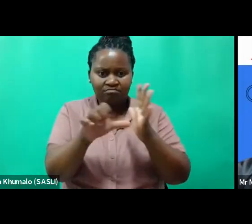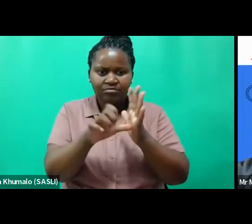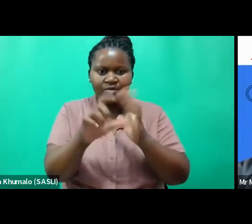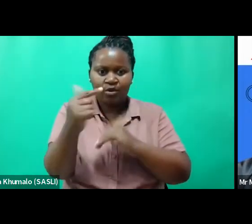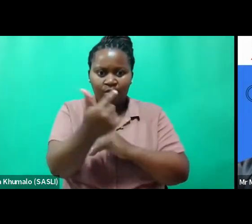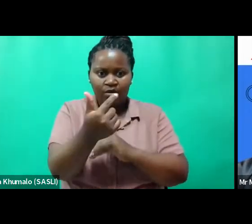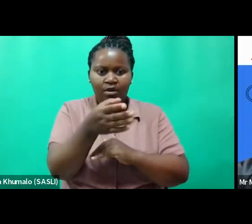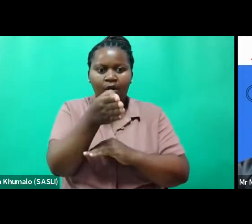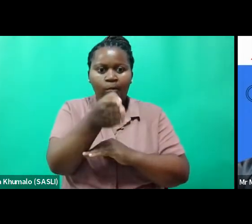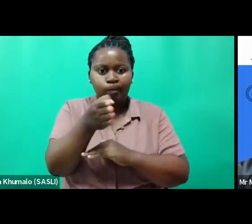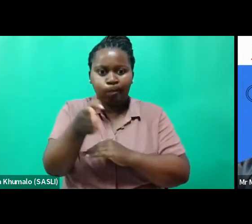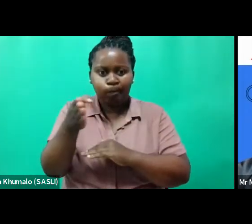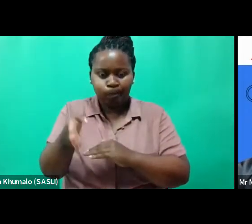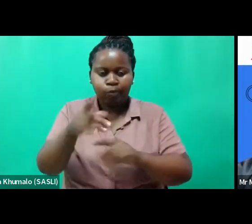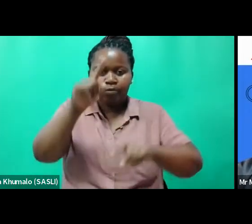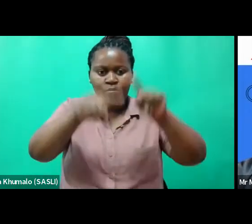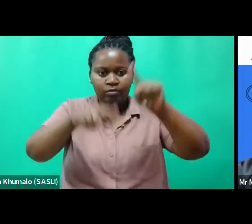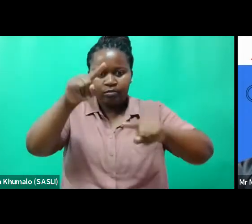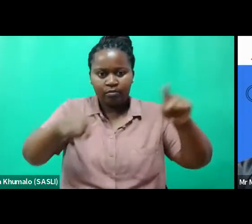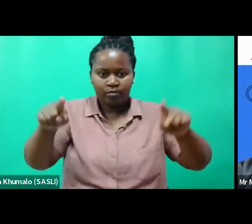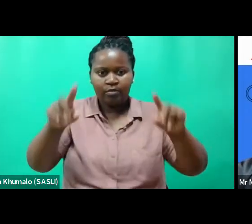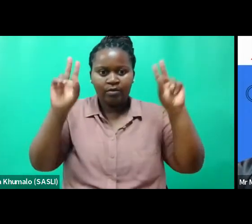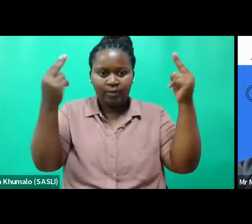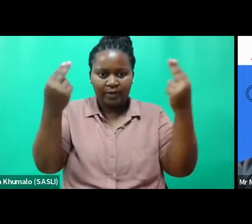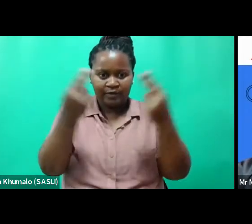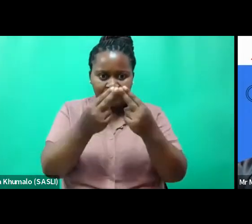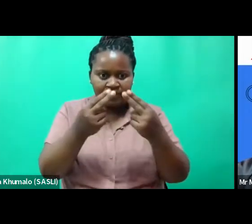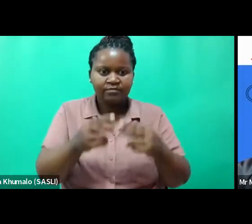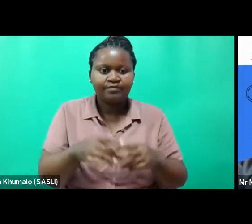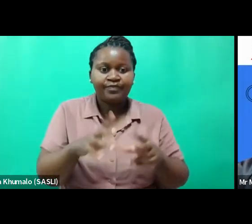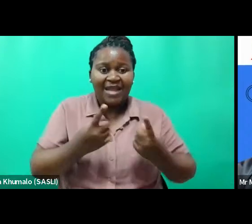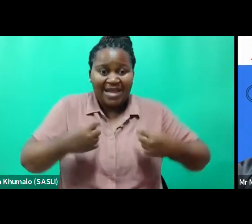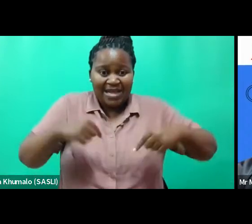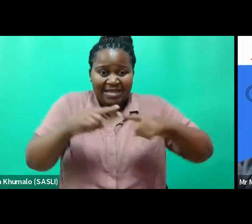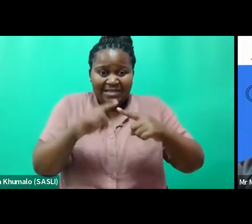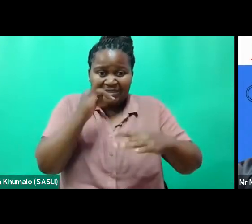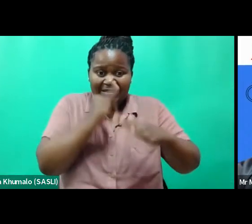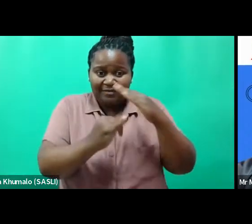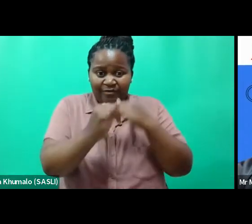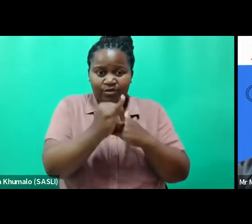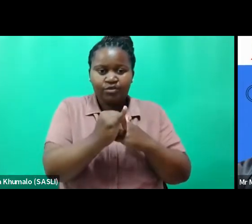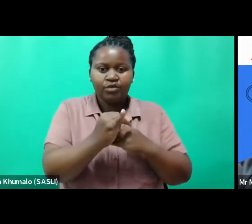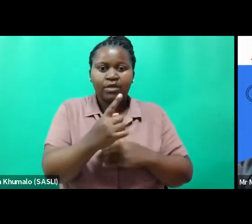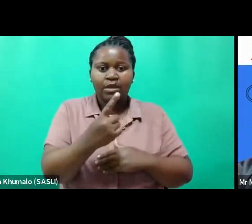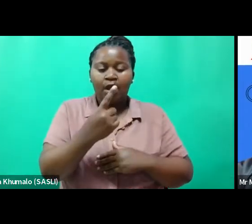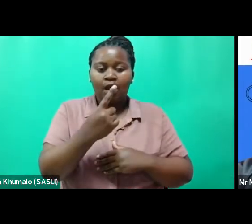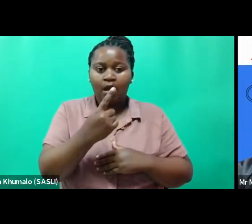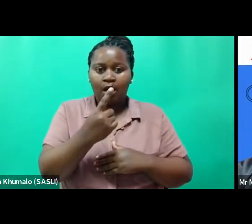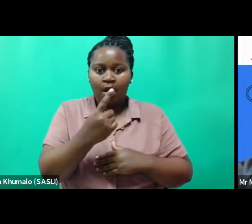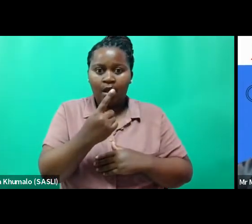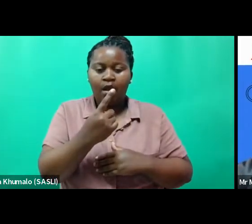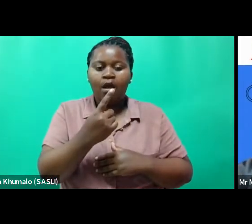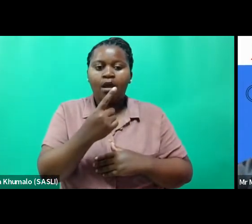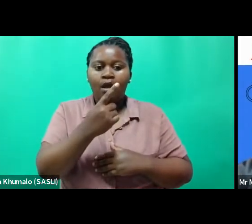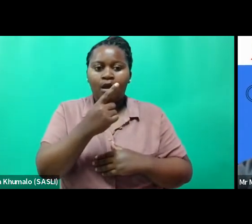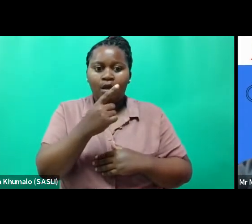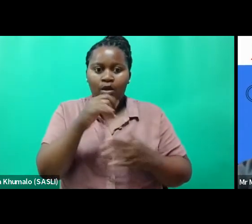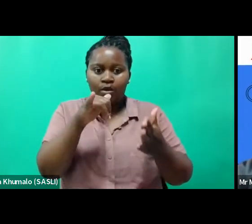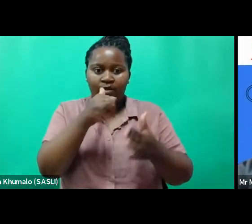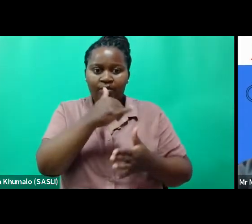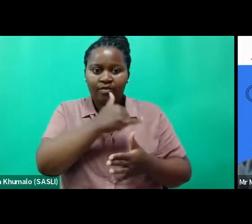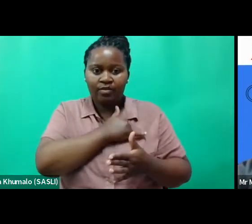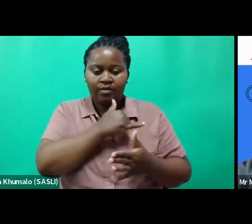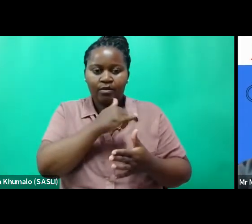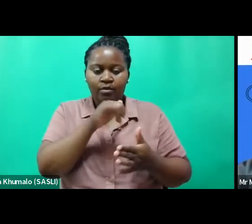various institutions. And, for us as individuals, that's why, I wanted to emphasize